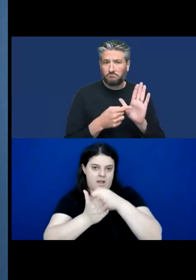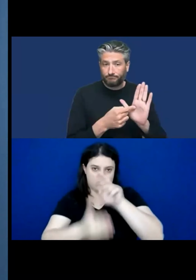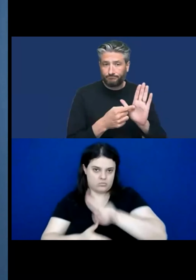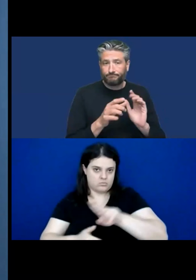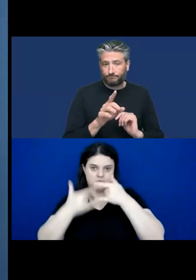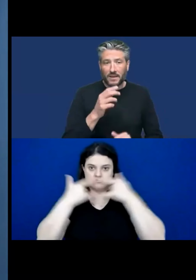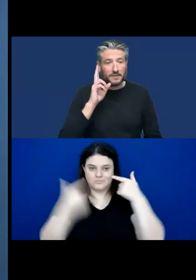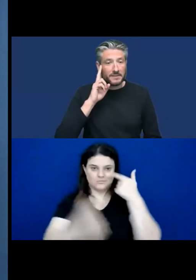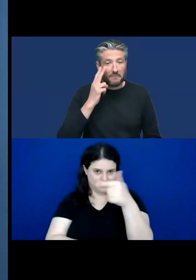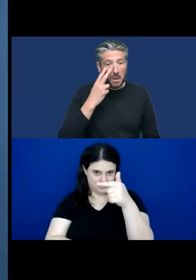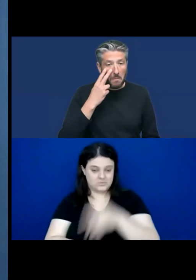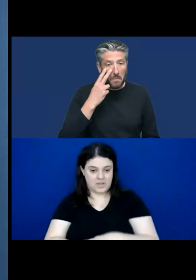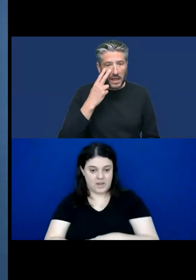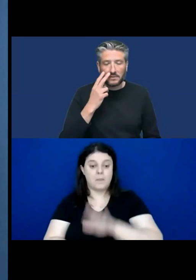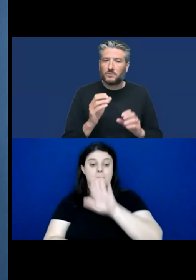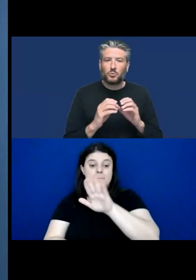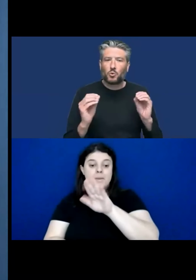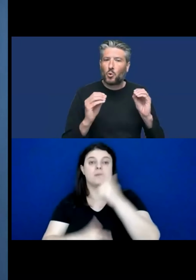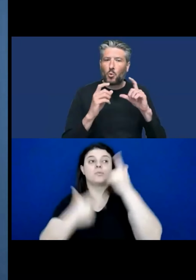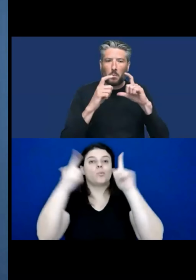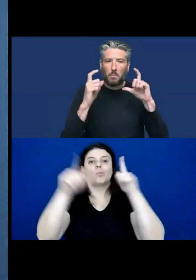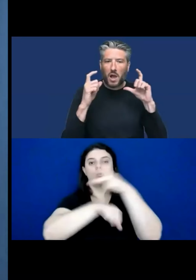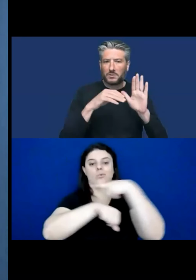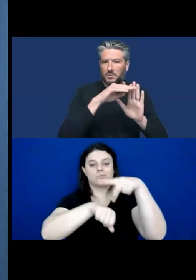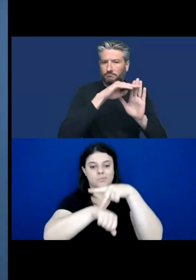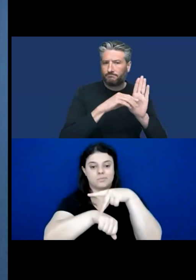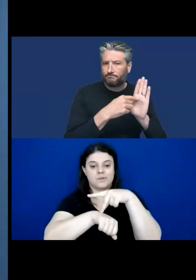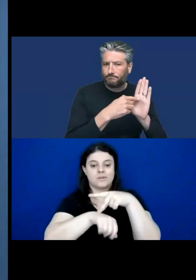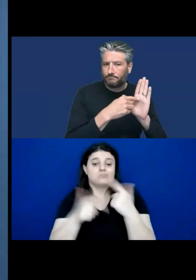But in other countries, still nothing was done, so we